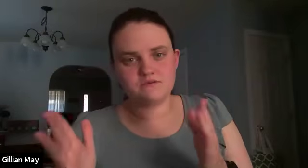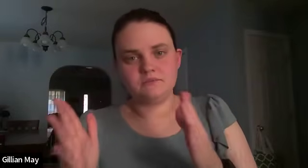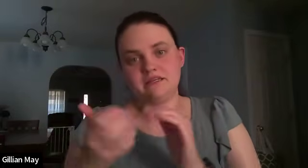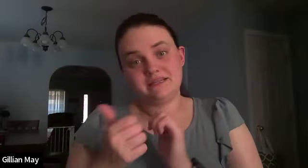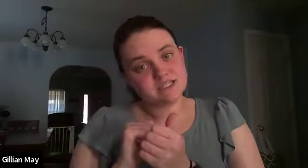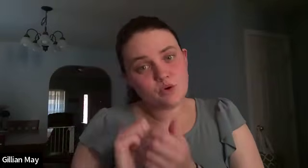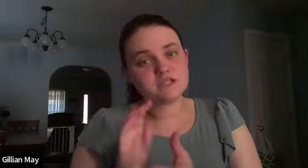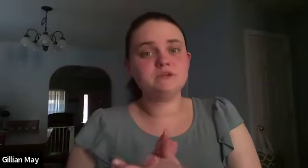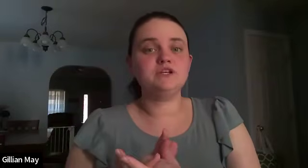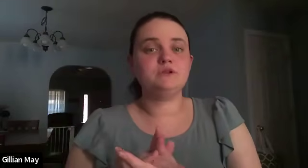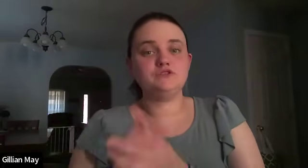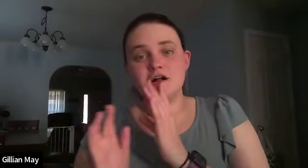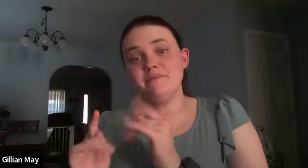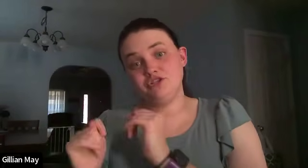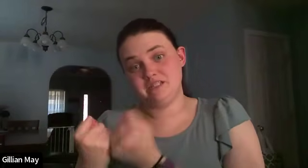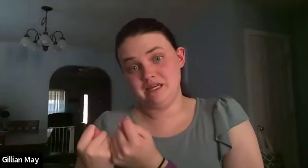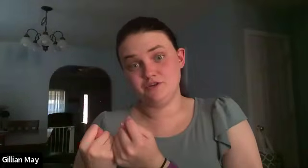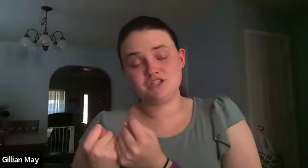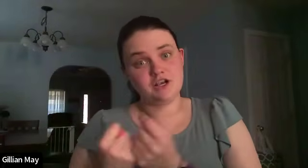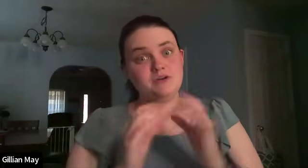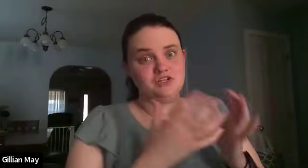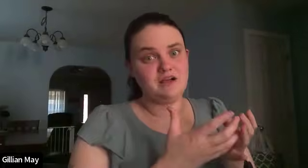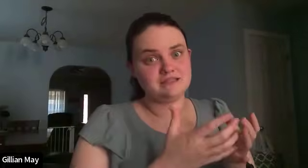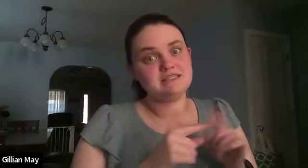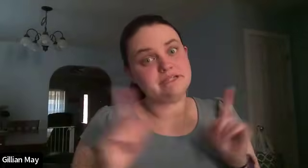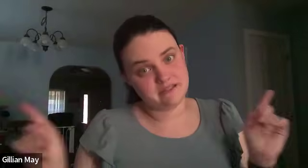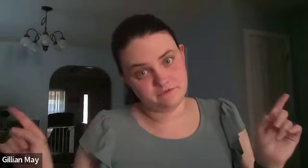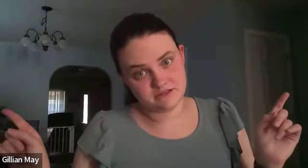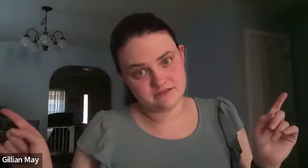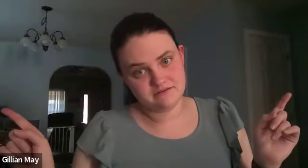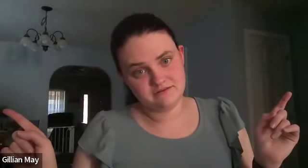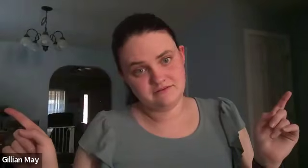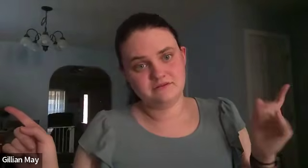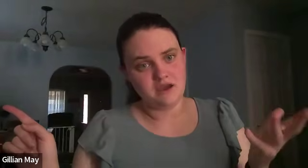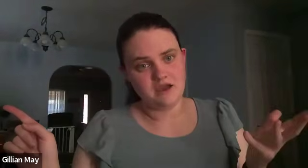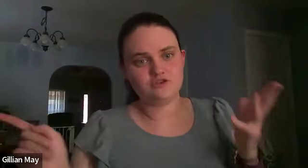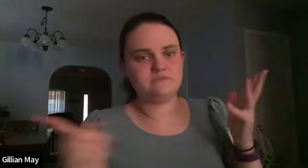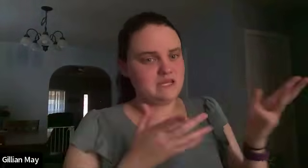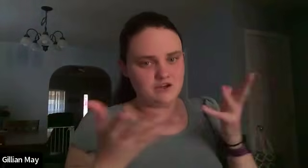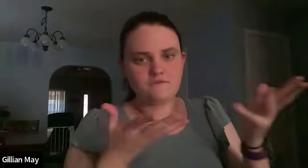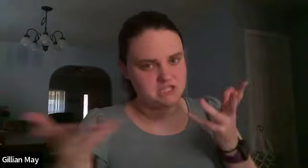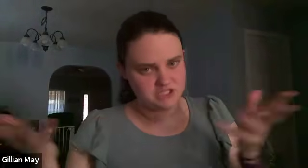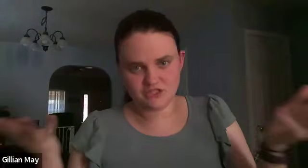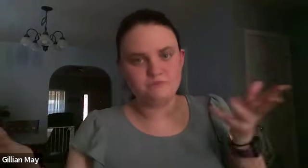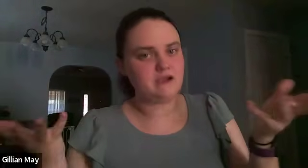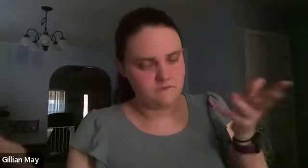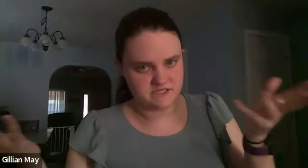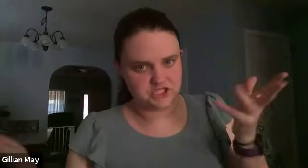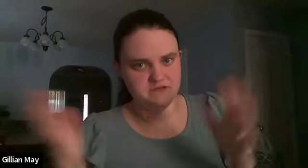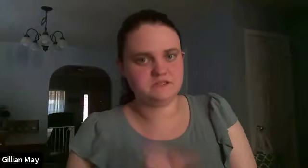ever played any sports, but when you're talking about your team versus talking about your class, that's a big difference. Okay, there are big conversation